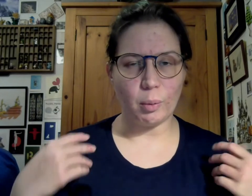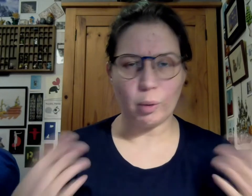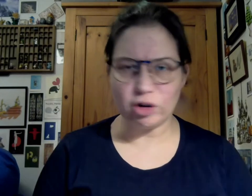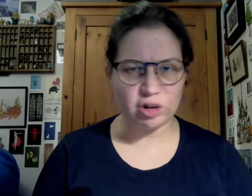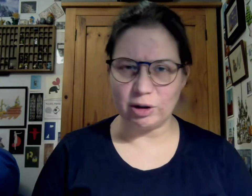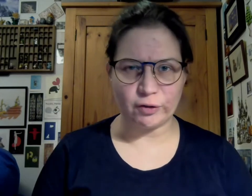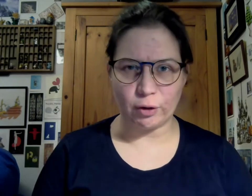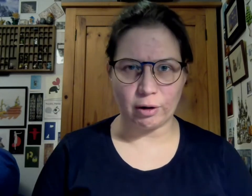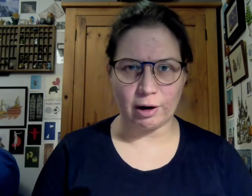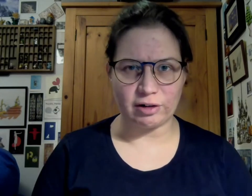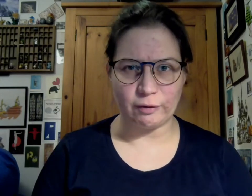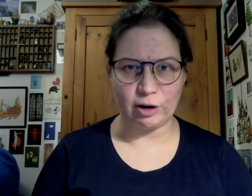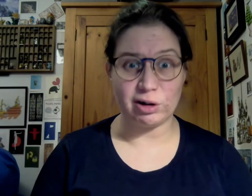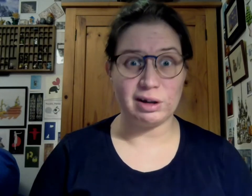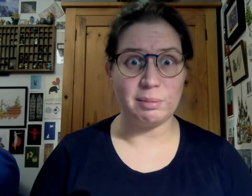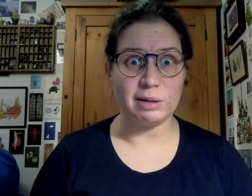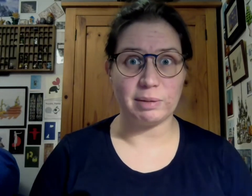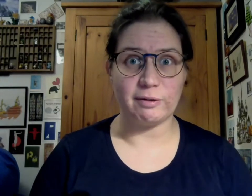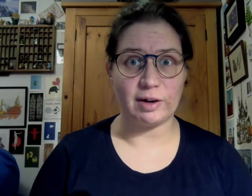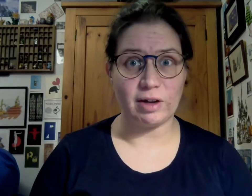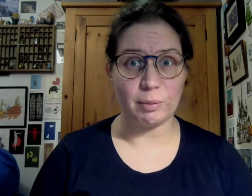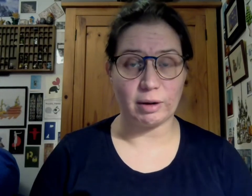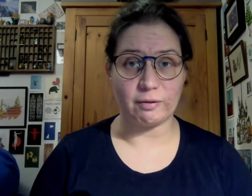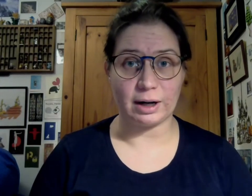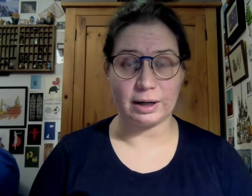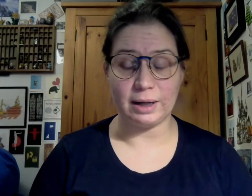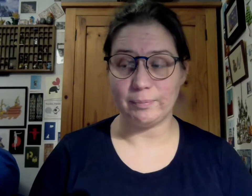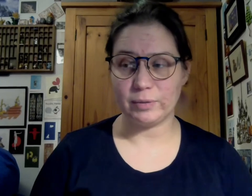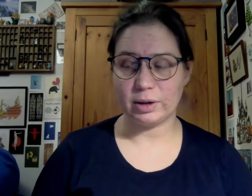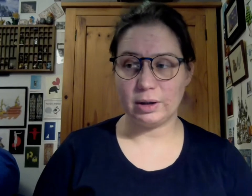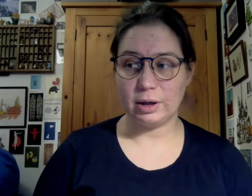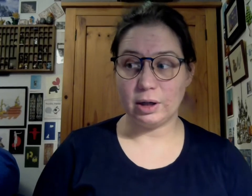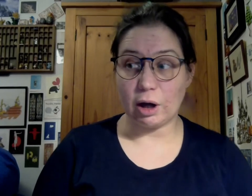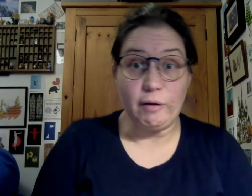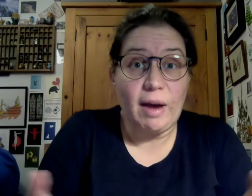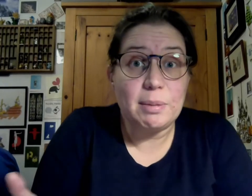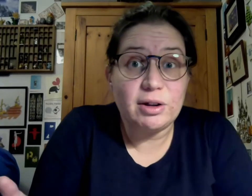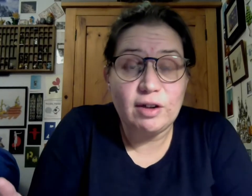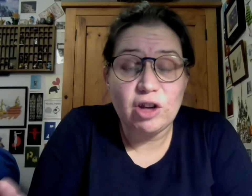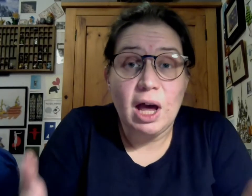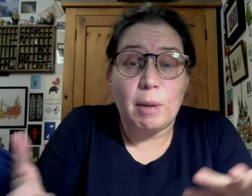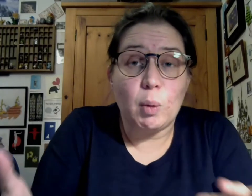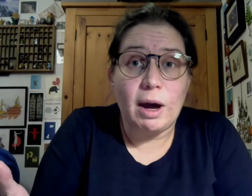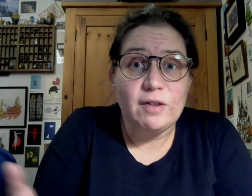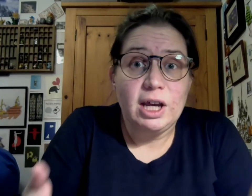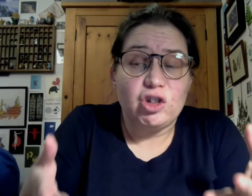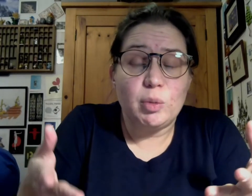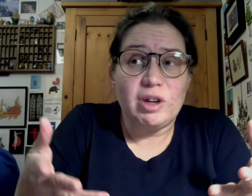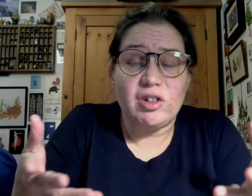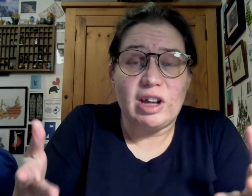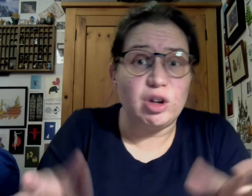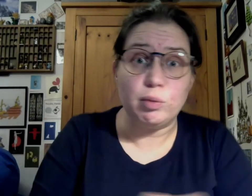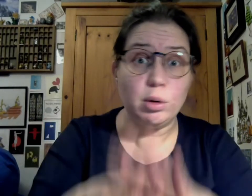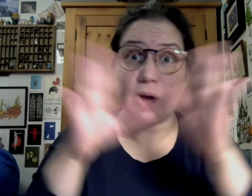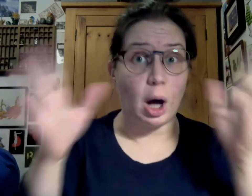What was she wished for? asked the fish, looking a little bit fed up, quite frankly. Oh, fabulous fish. My wife, she wishes that she ruled the